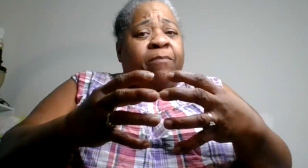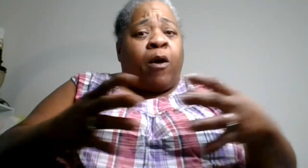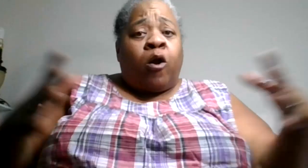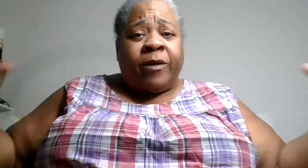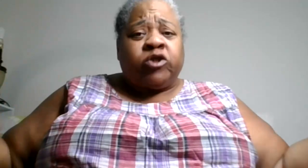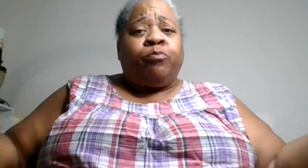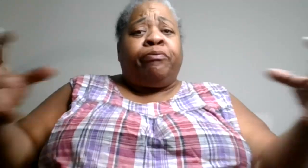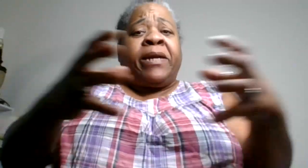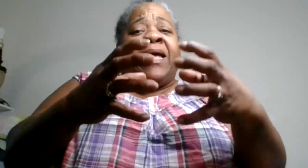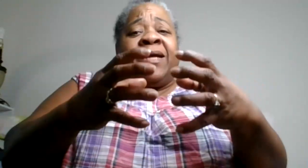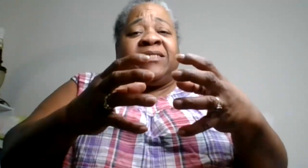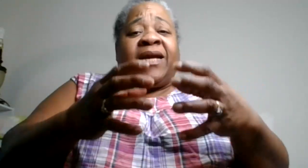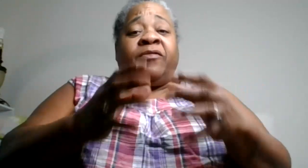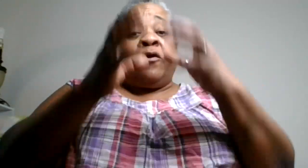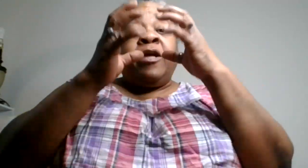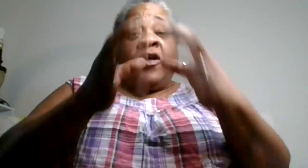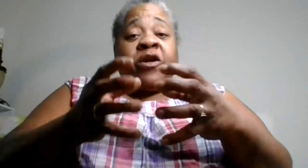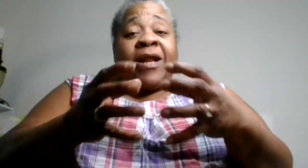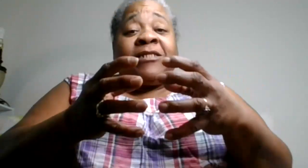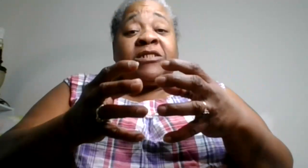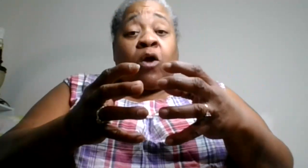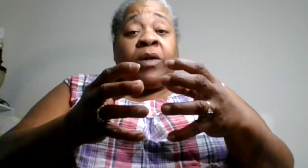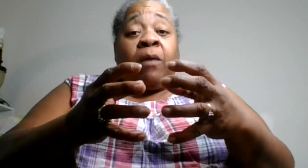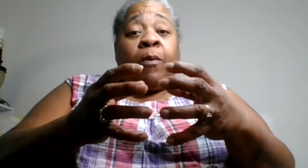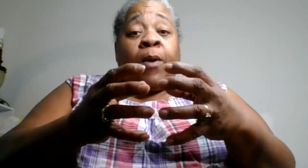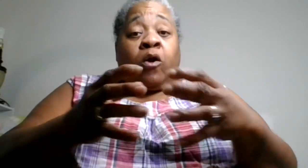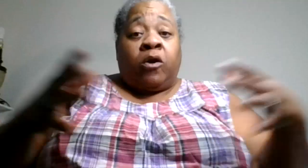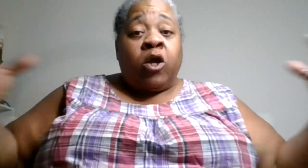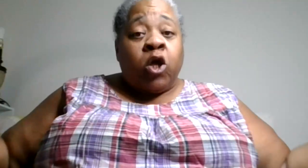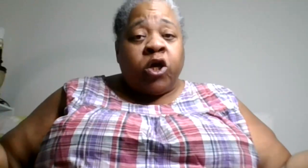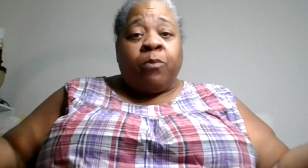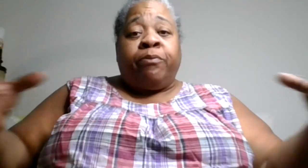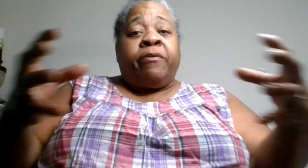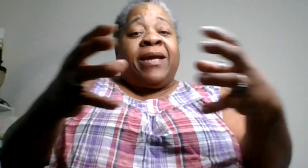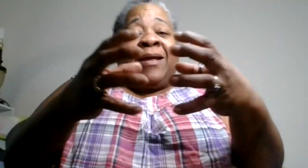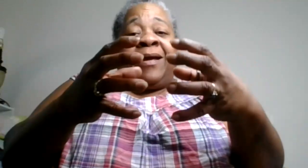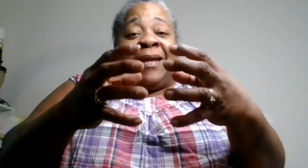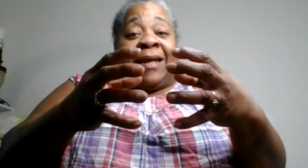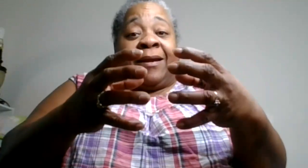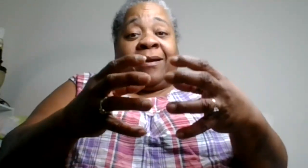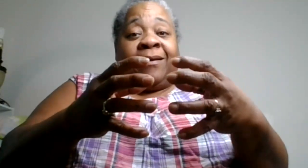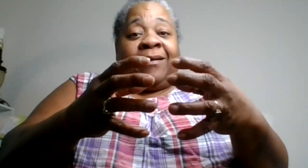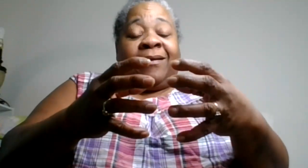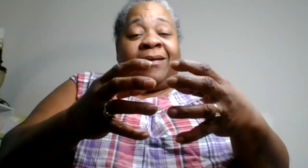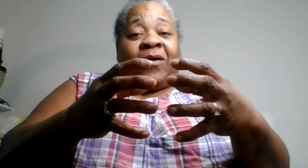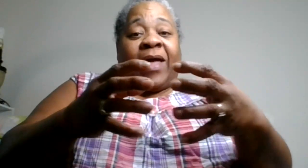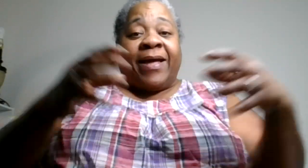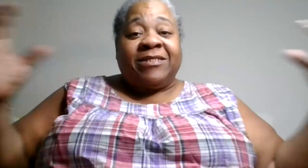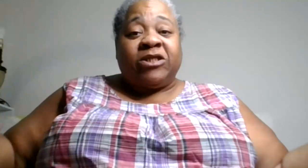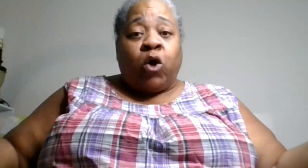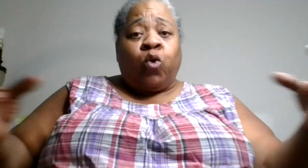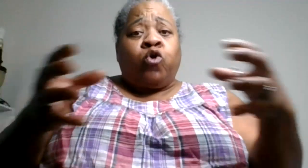ball, but you're bringing it together. You're not just holding up a ball. You're bringing it in. Okay? So,